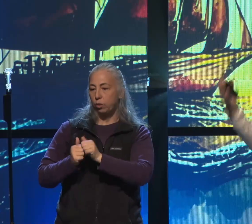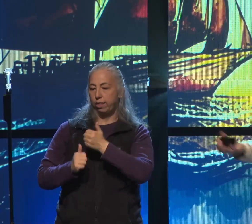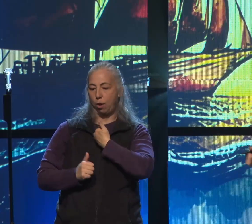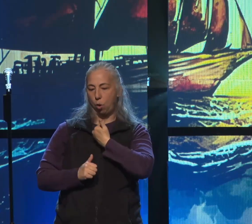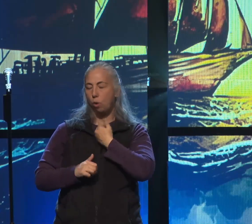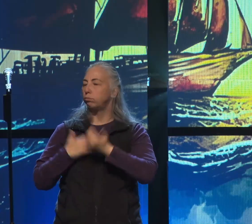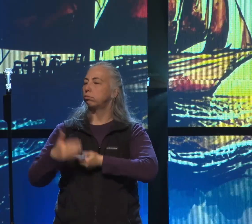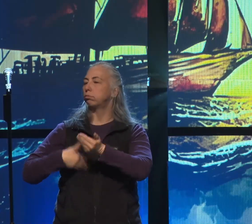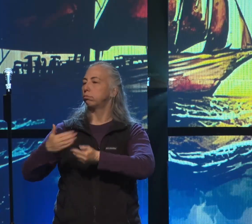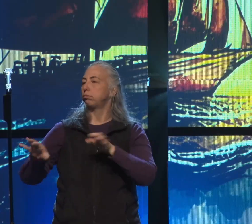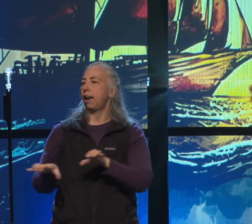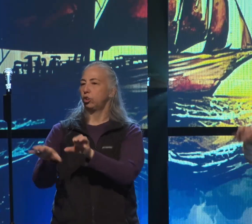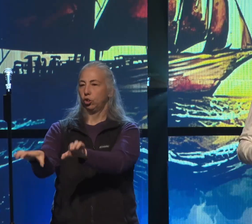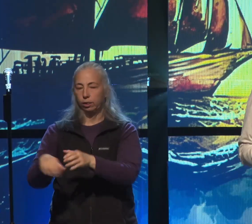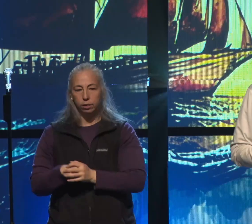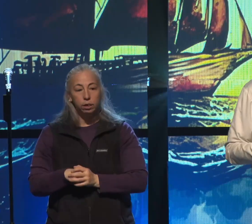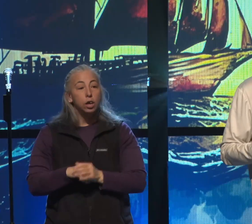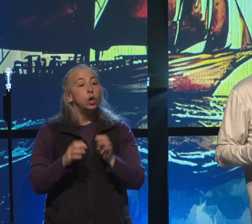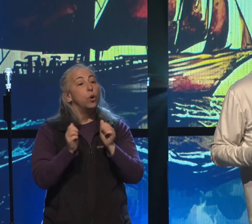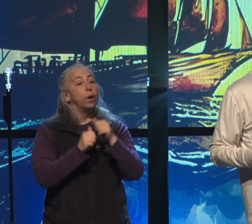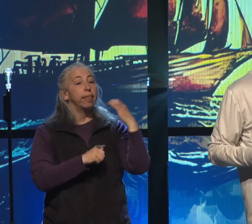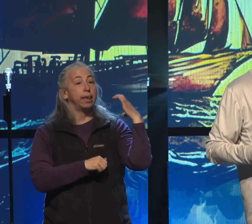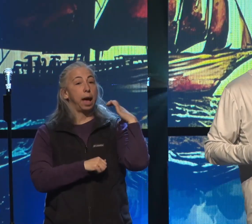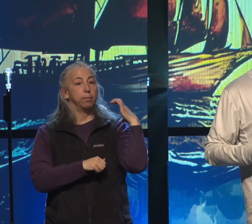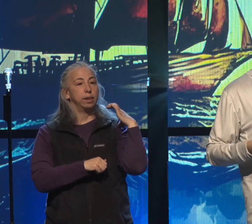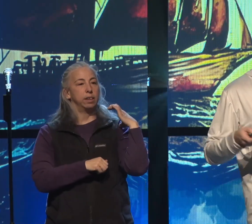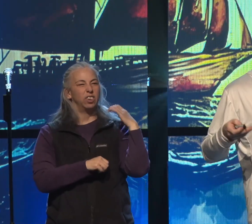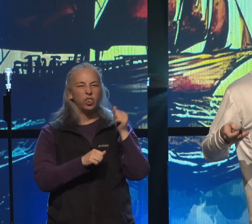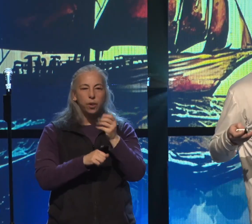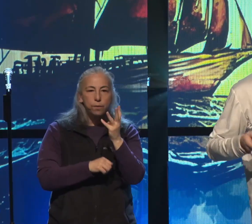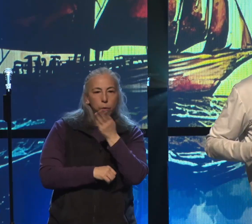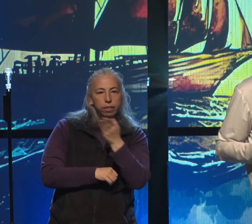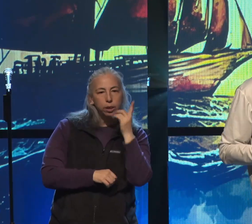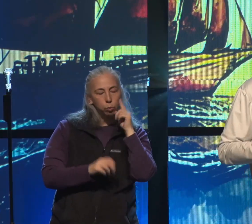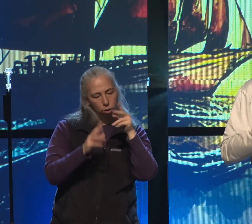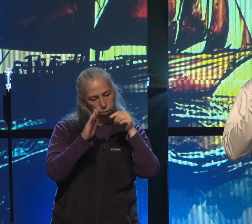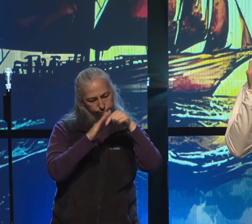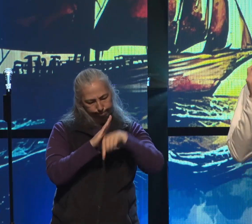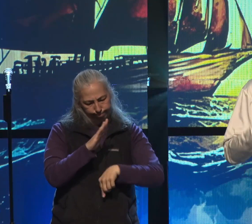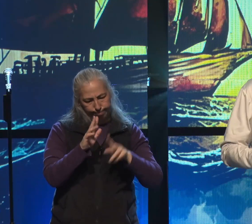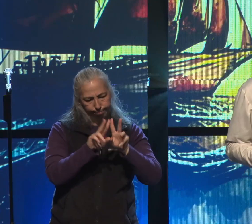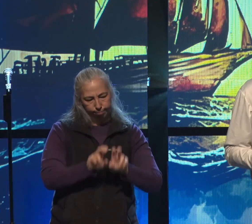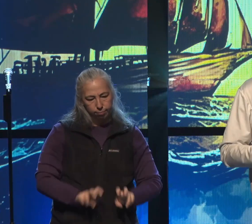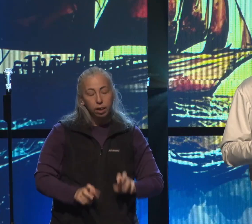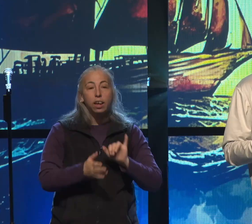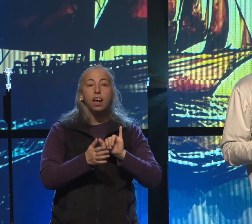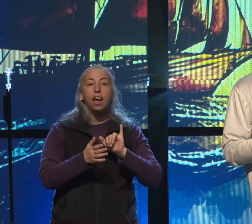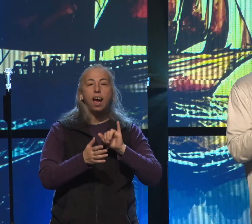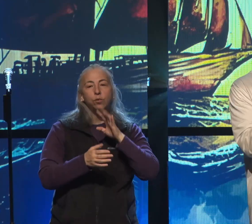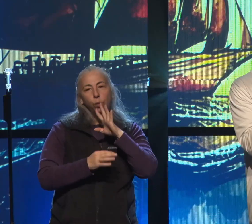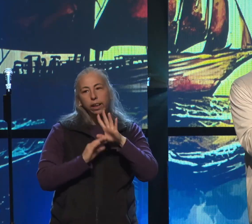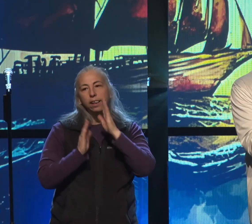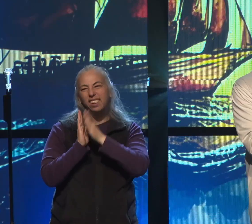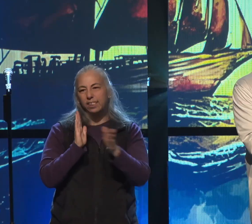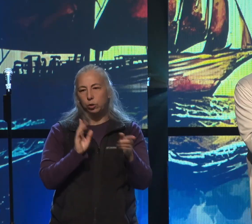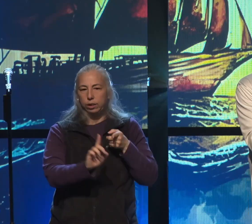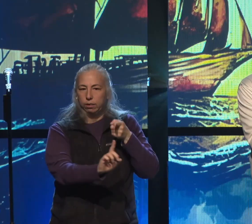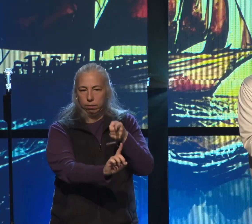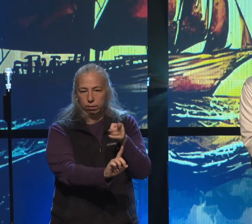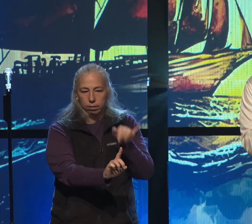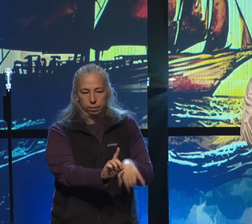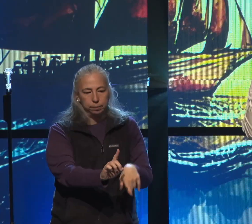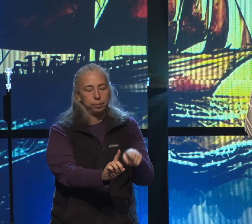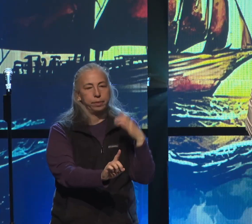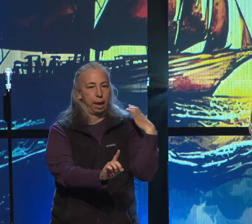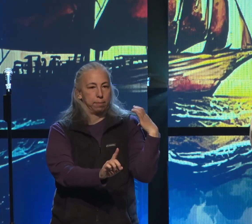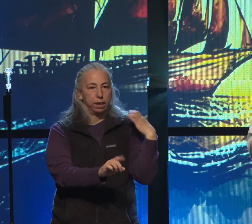as the captain, right, there's a couple of things we're going to really dig into, and this really is what the series is about. So we're going to talk about attention. So the first part of the captain, the first